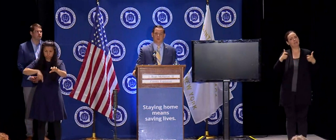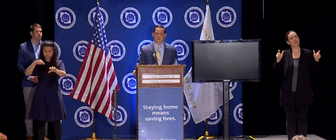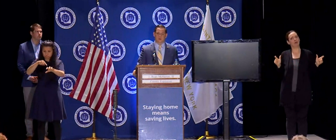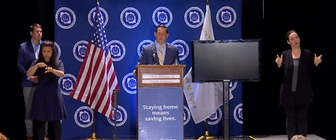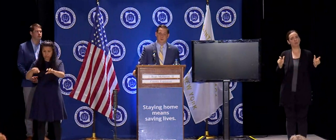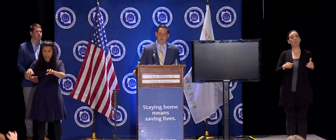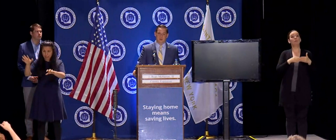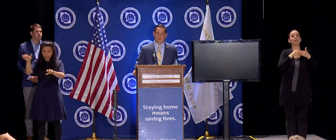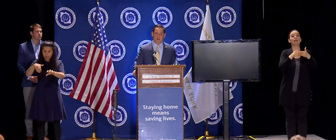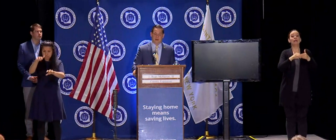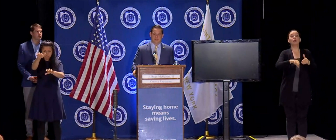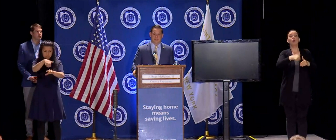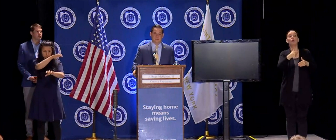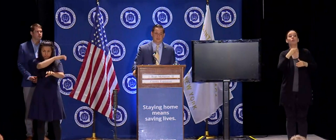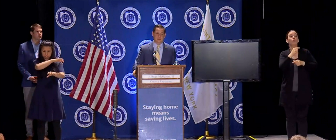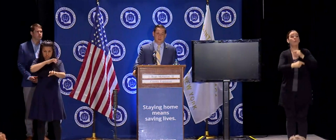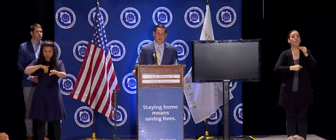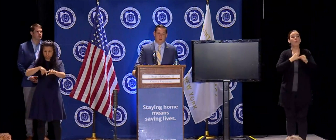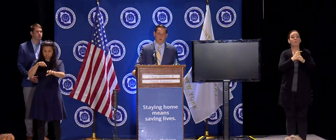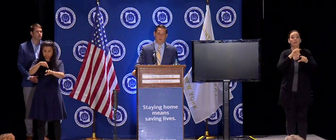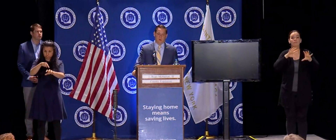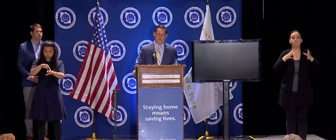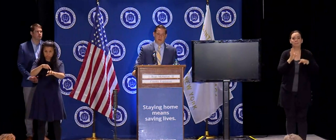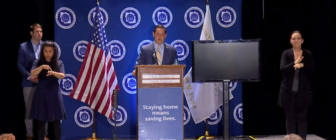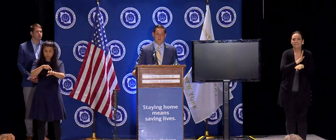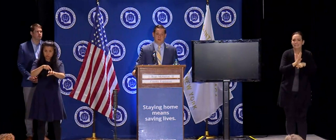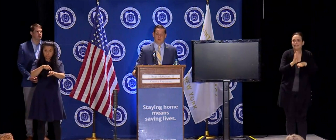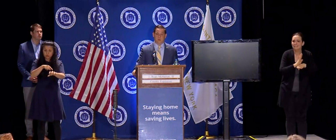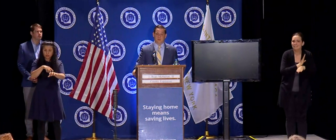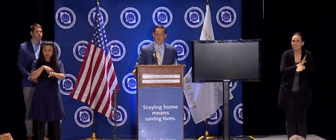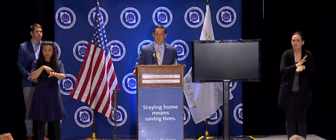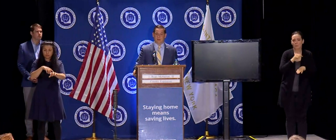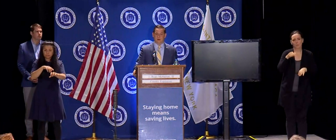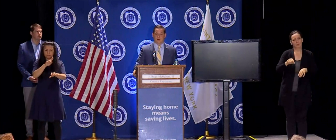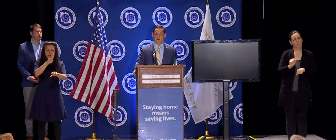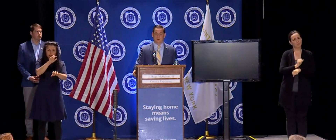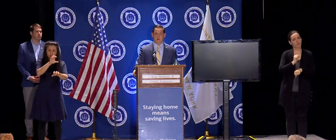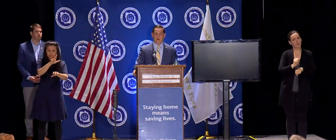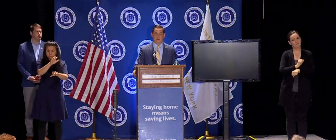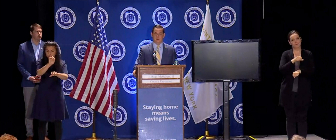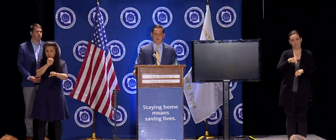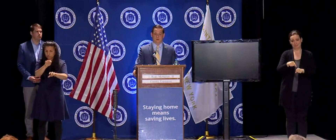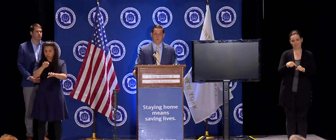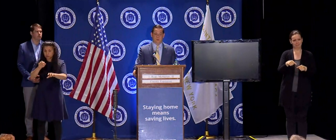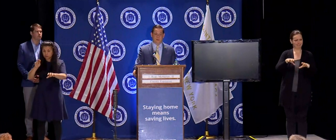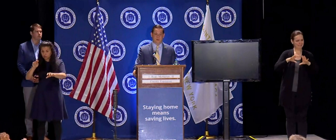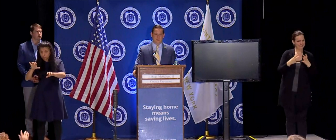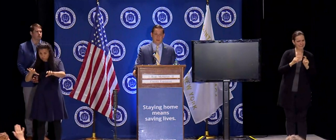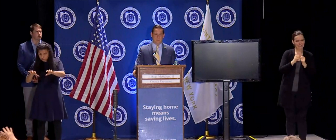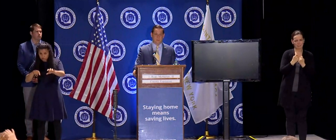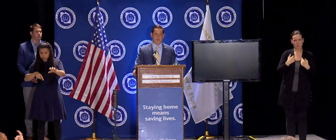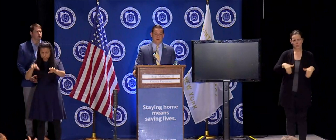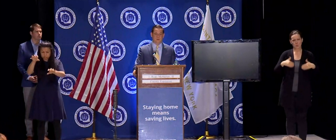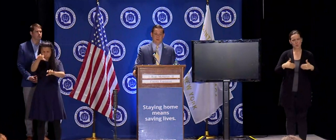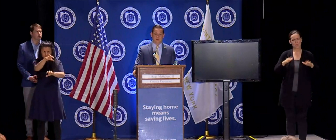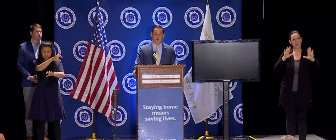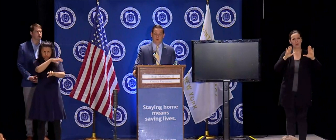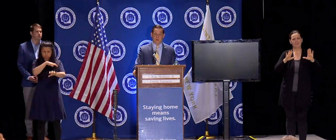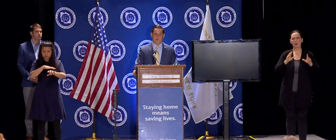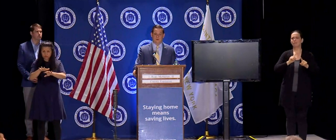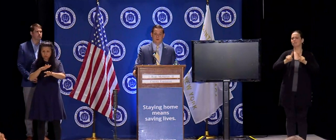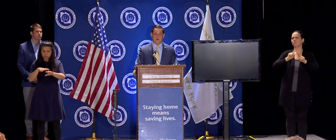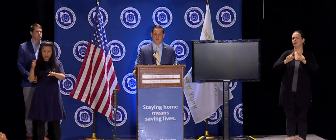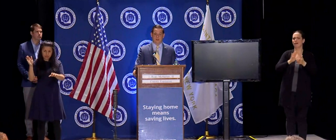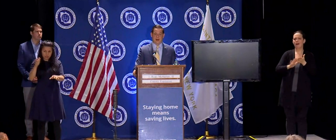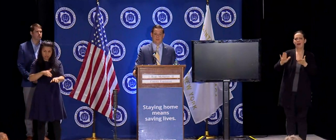locations throughout the Northeast made a lot of sense. And then workforce talent is another piece that we had to offer, is we can certainly will